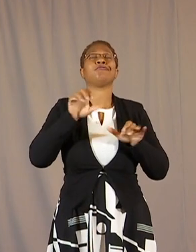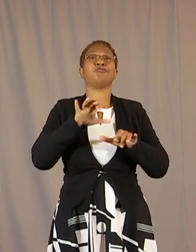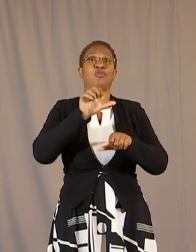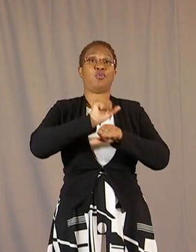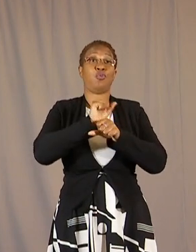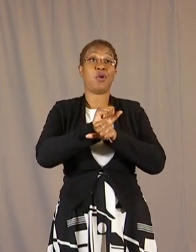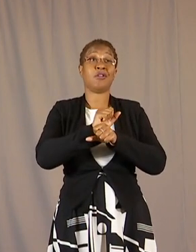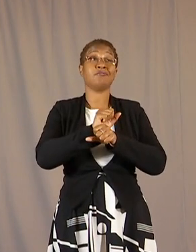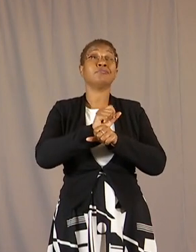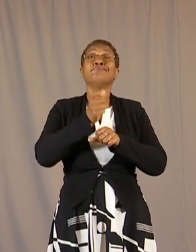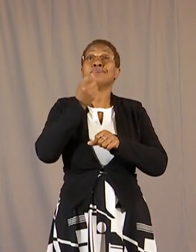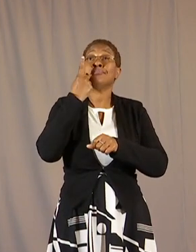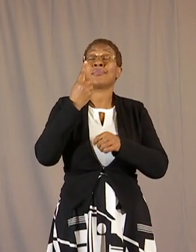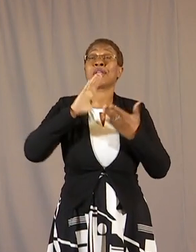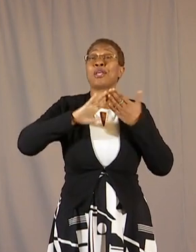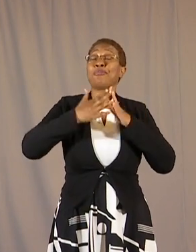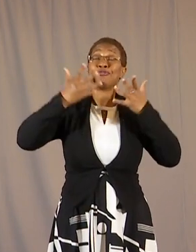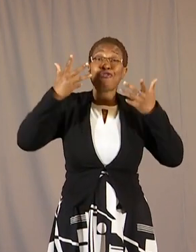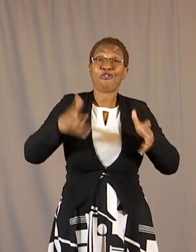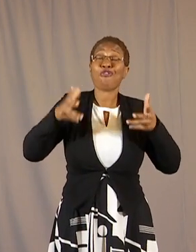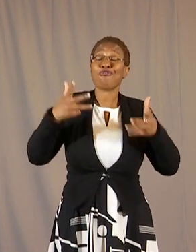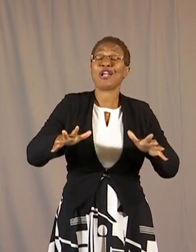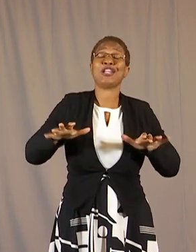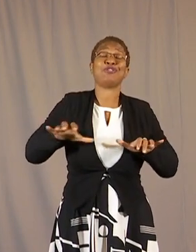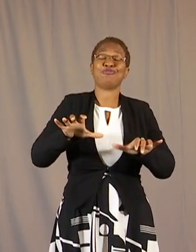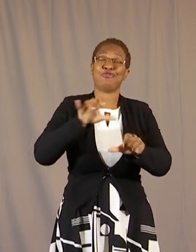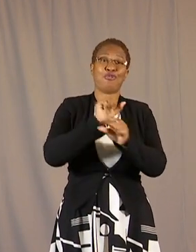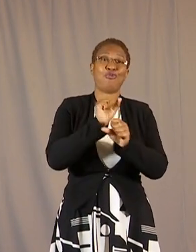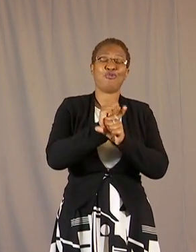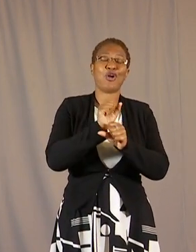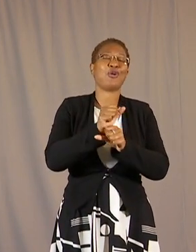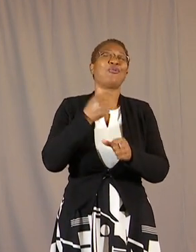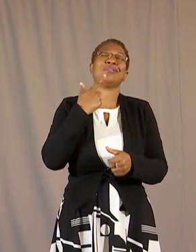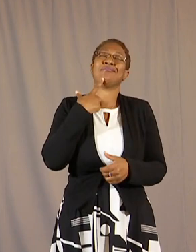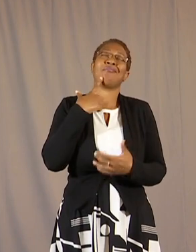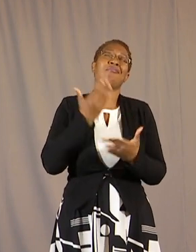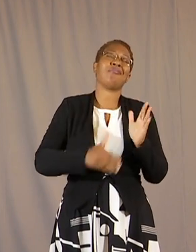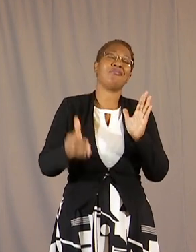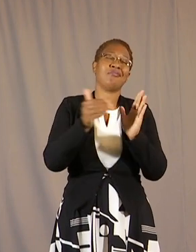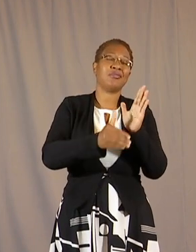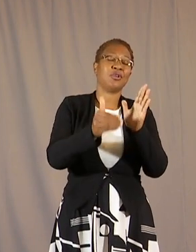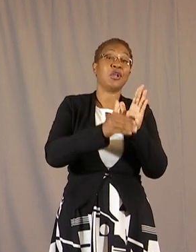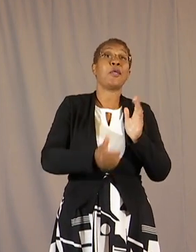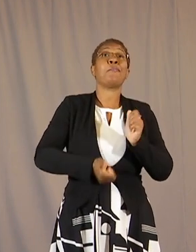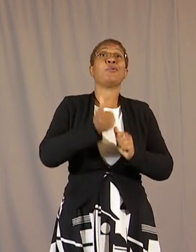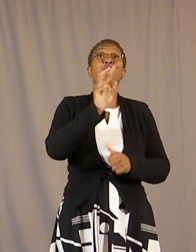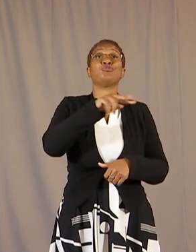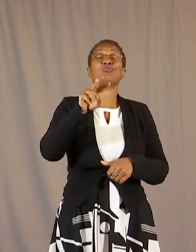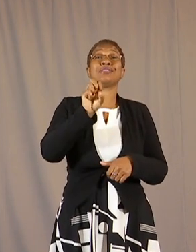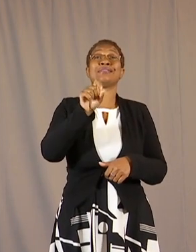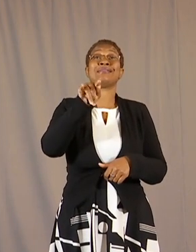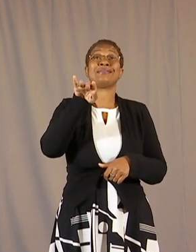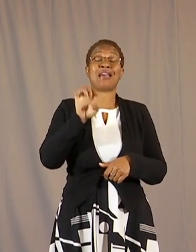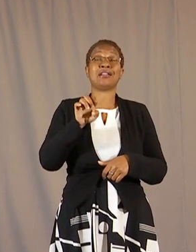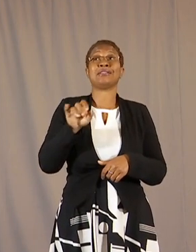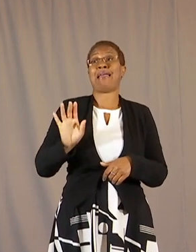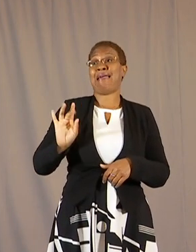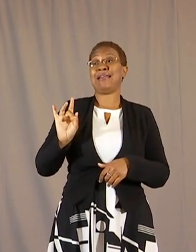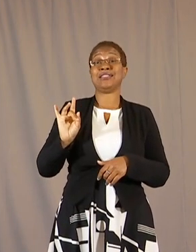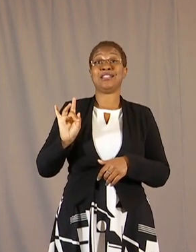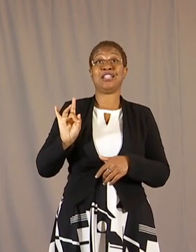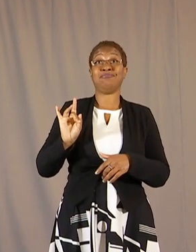was already going. We say this, we know this, and most of those 22 sites, 18 of them was with